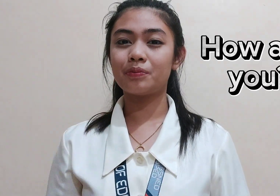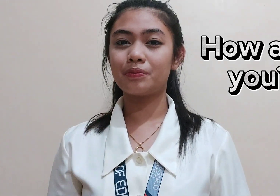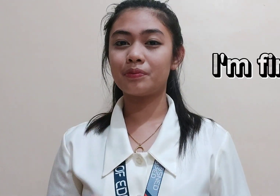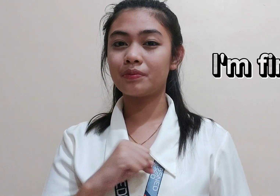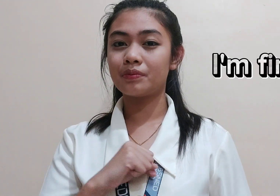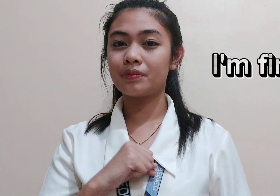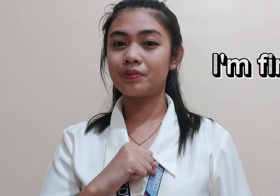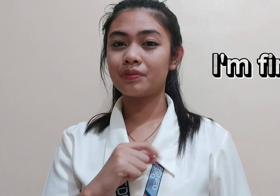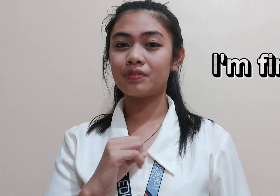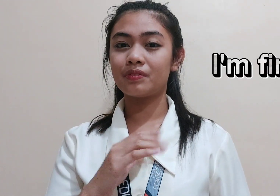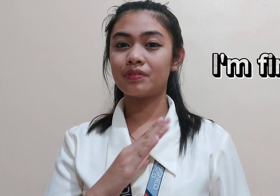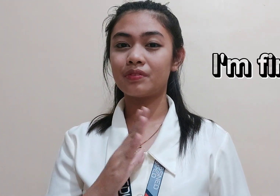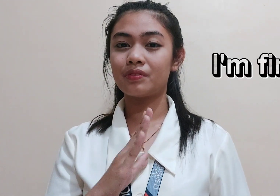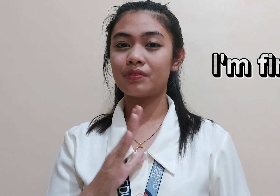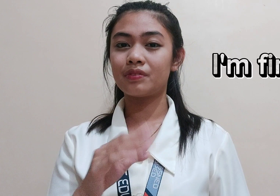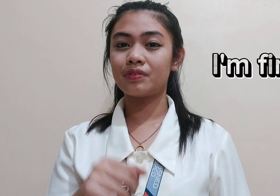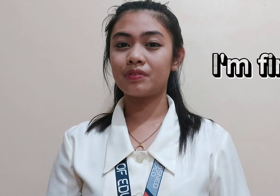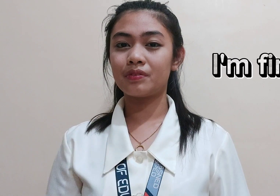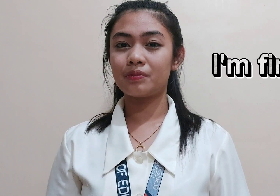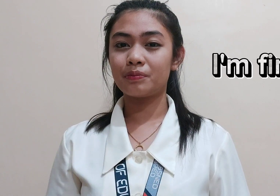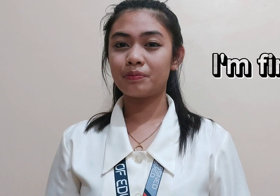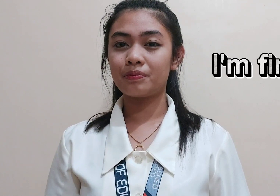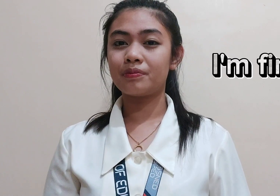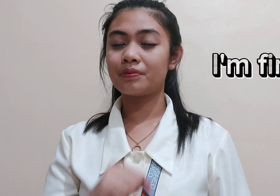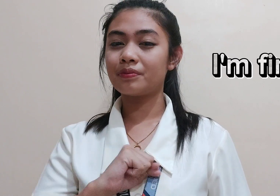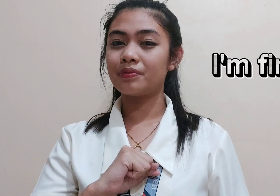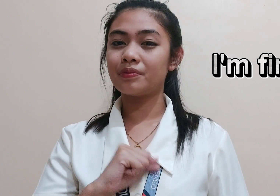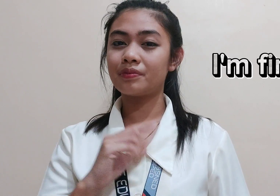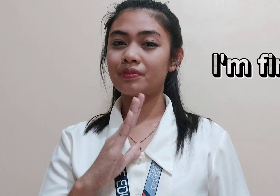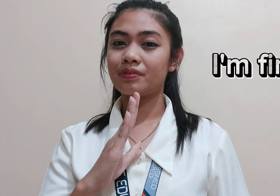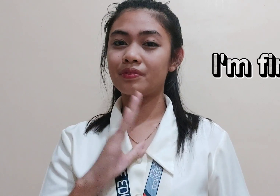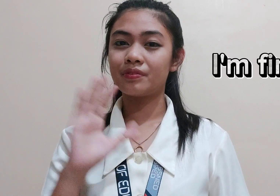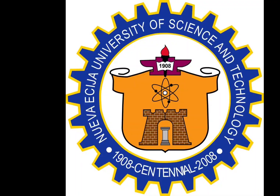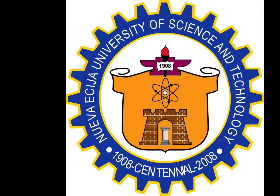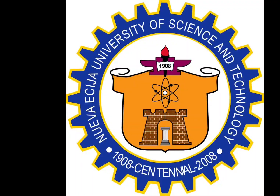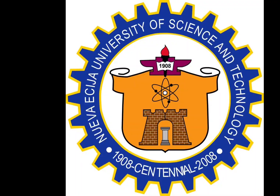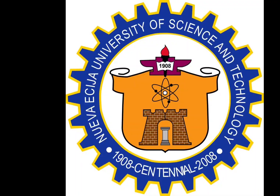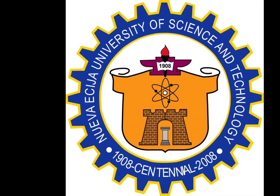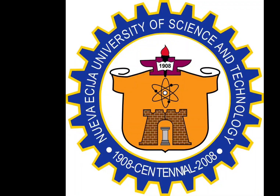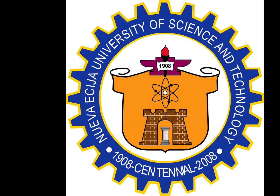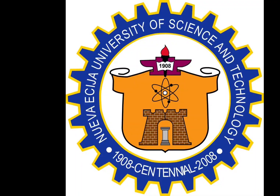I'm fine. I'm fine. Thanks for watching.